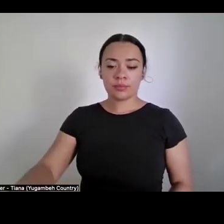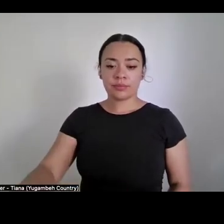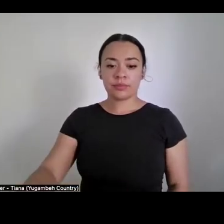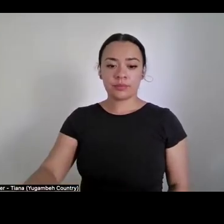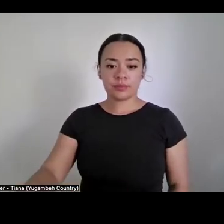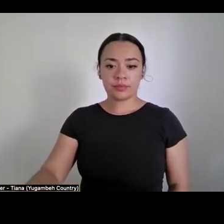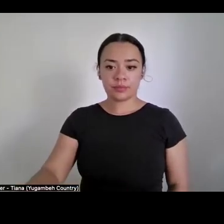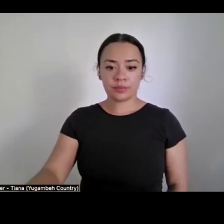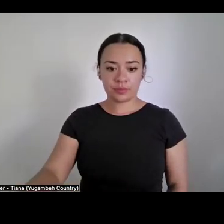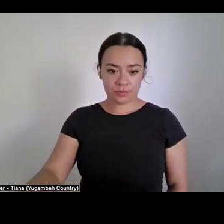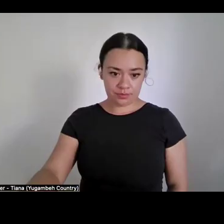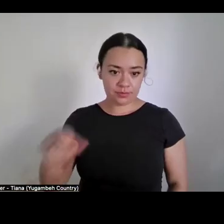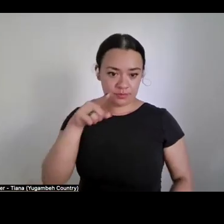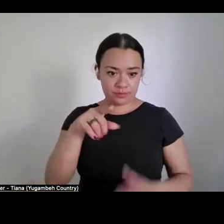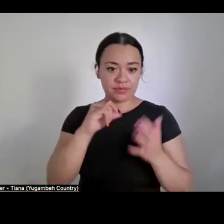Thanks, Fia.